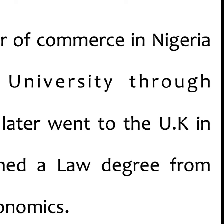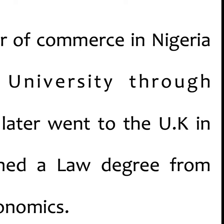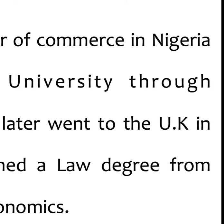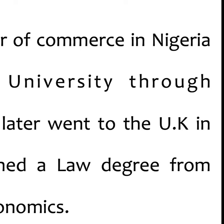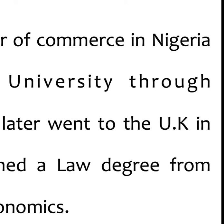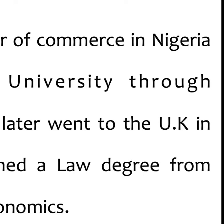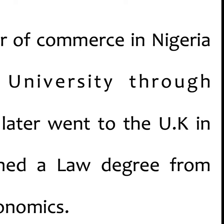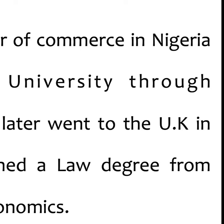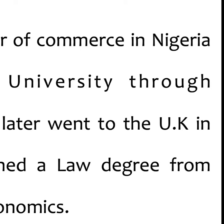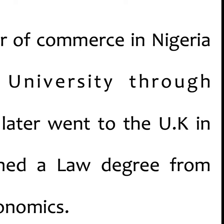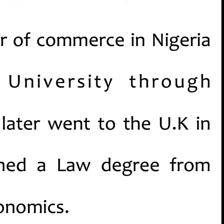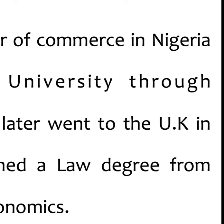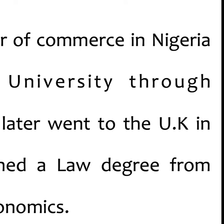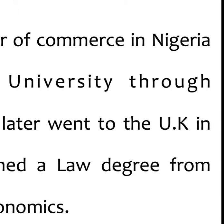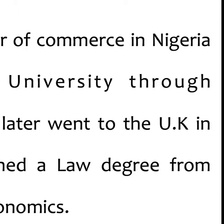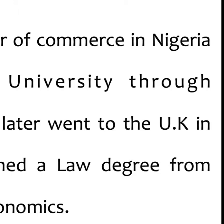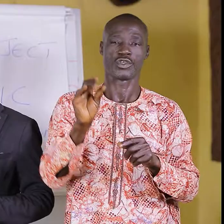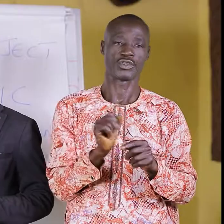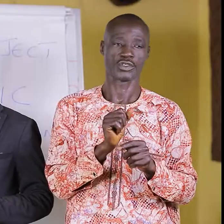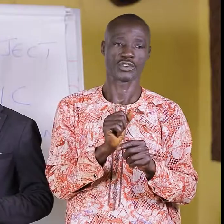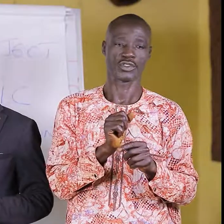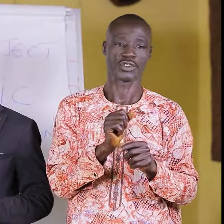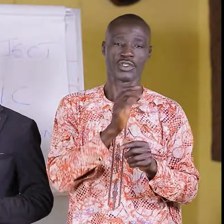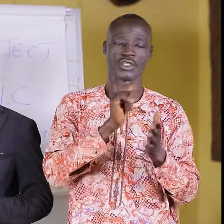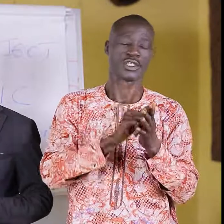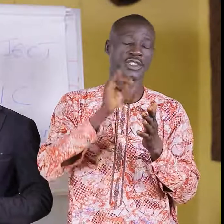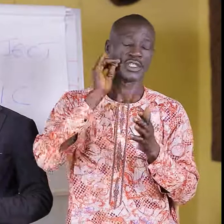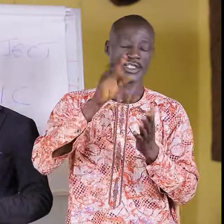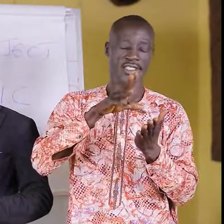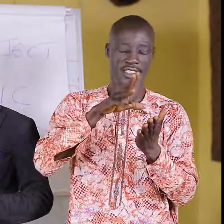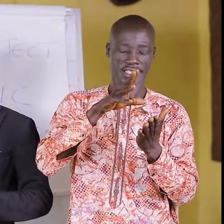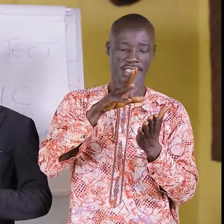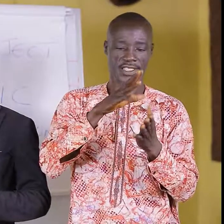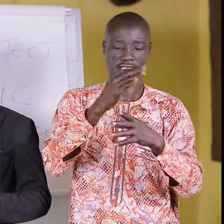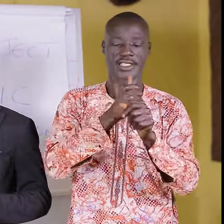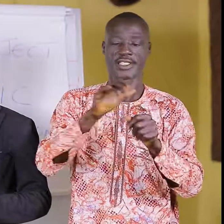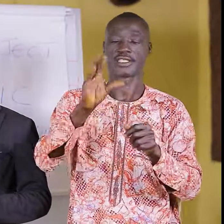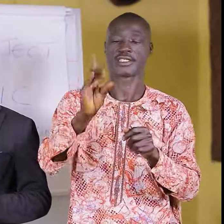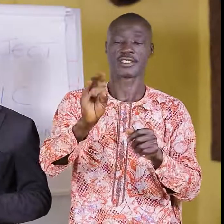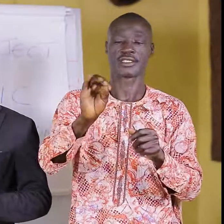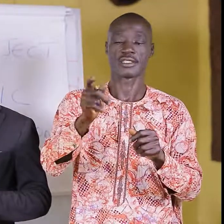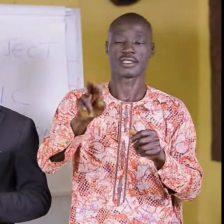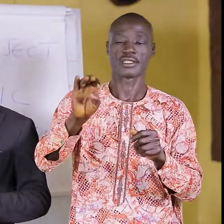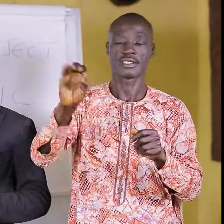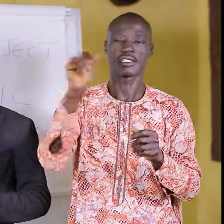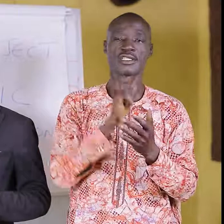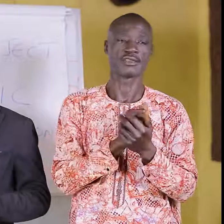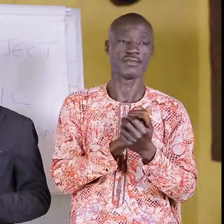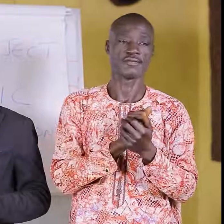London university through correspondence. Correspondence simply means that the school in